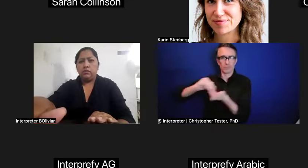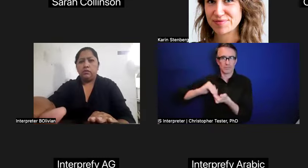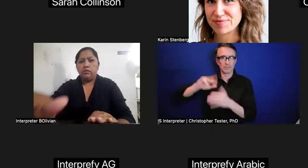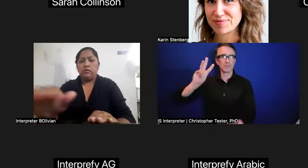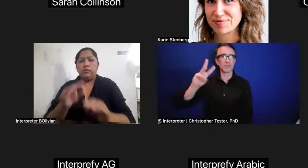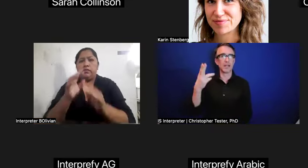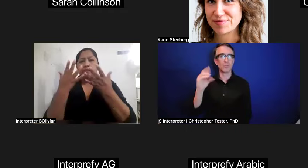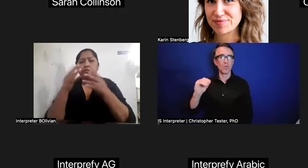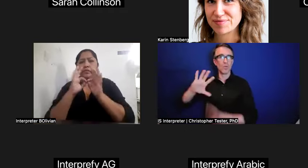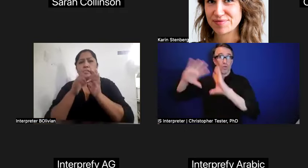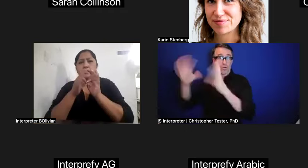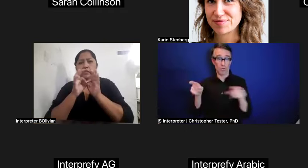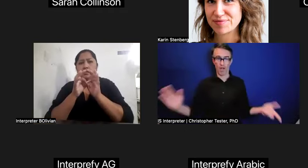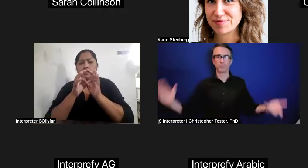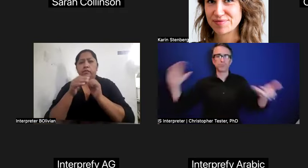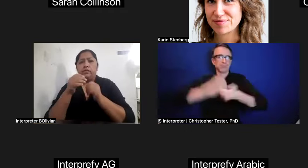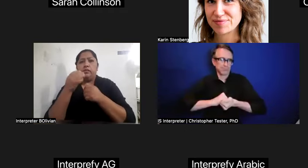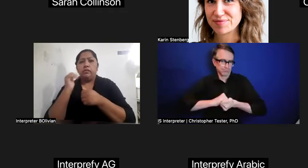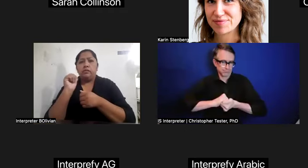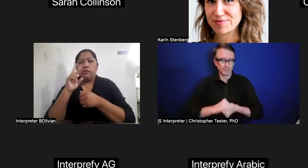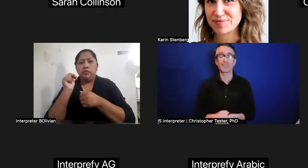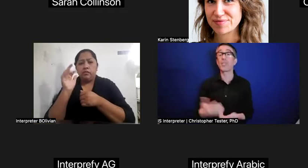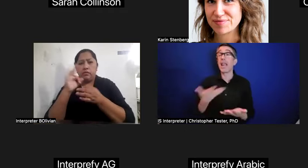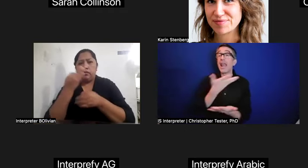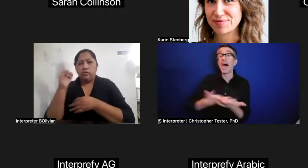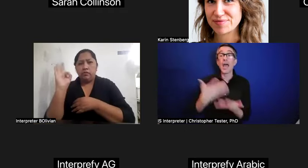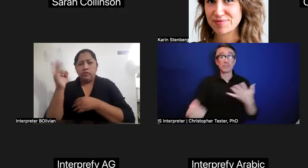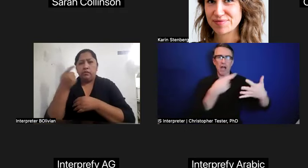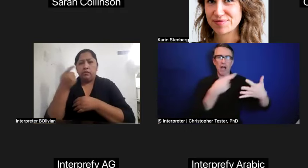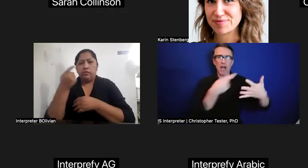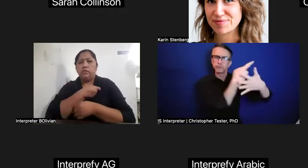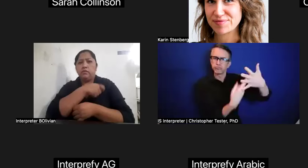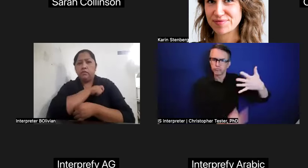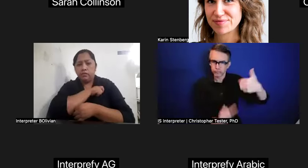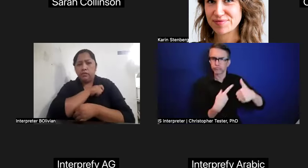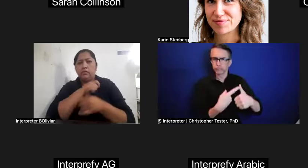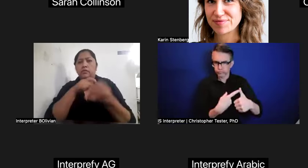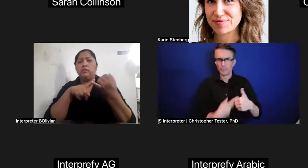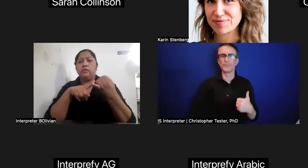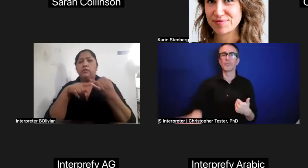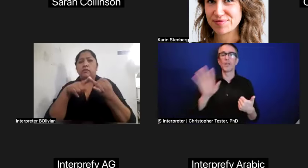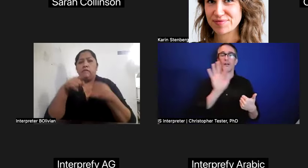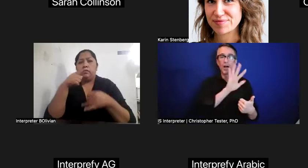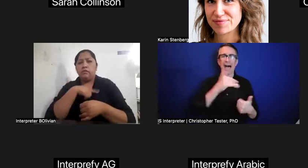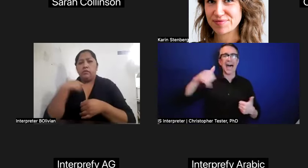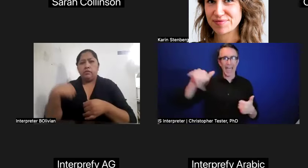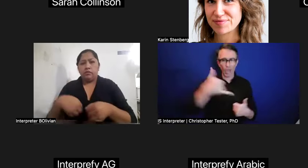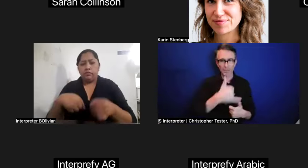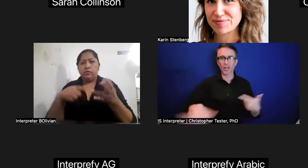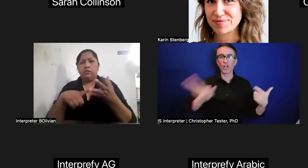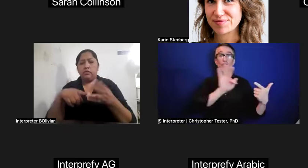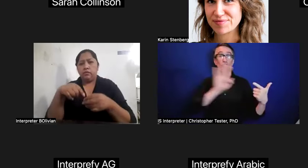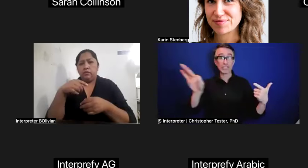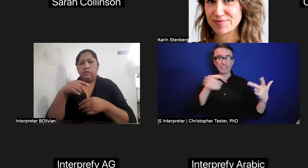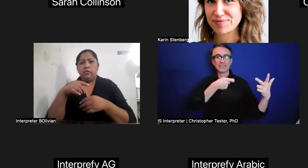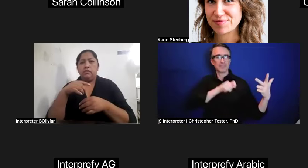interpretation in Arabic, French, Spanish, as well as Chinese. You will be able